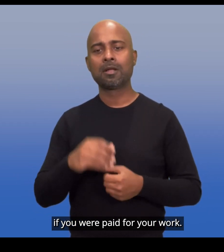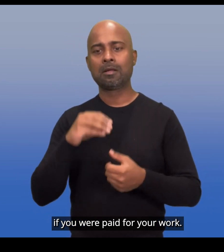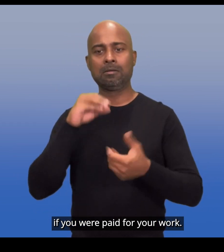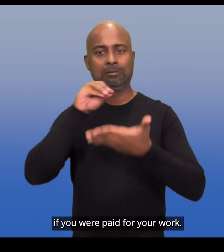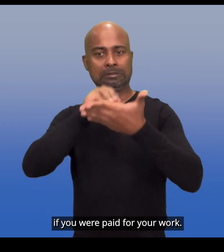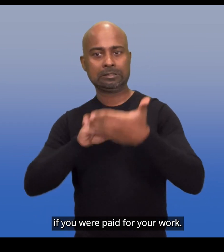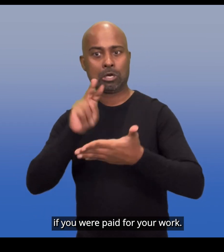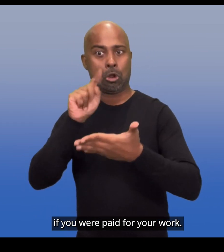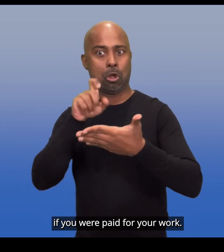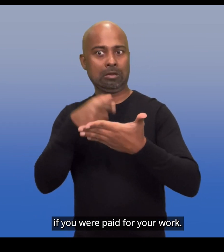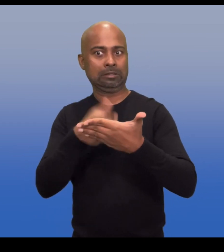work.